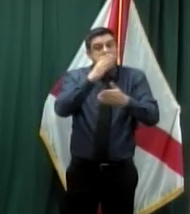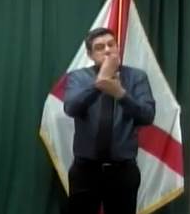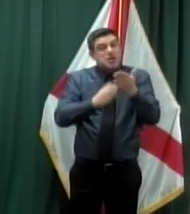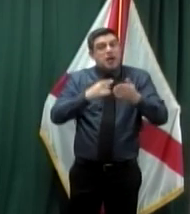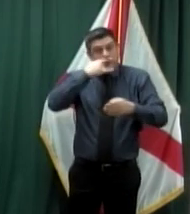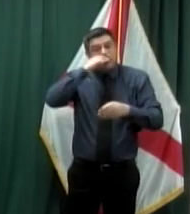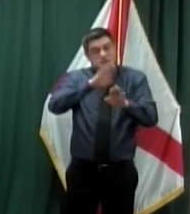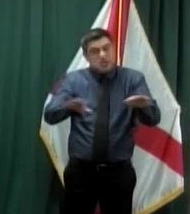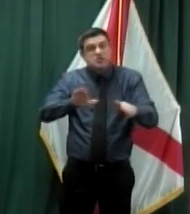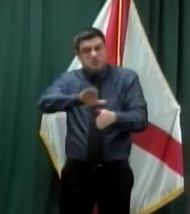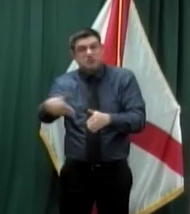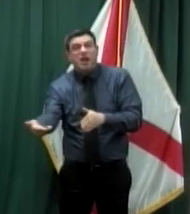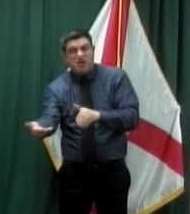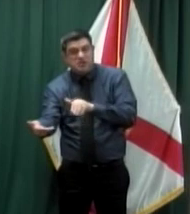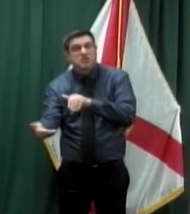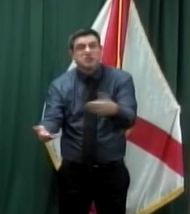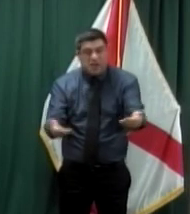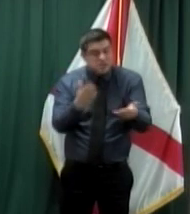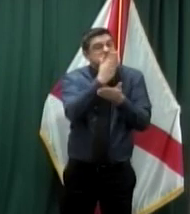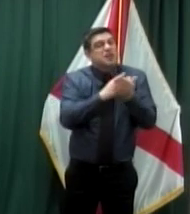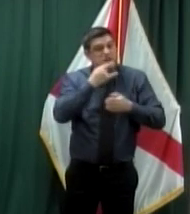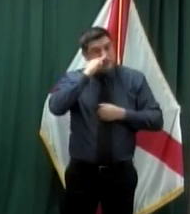and appropriate treatment.